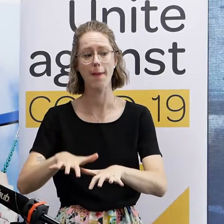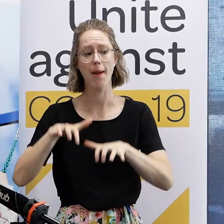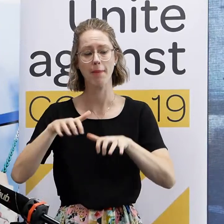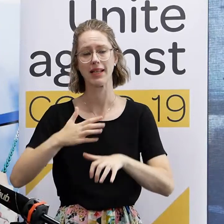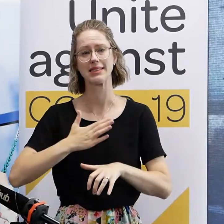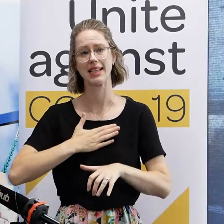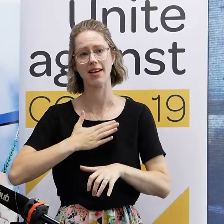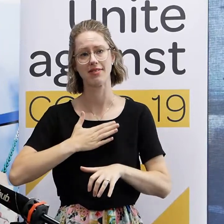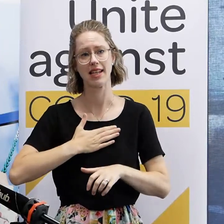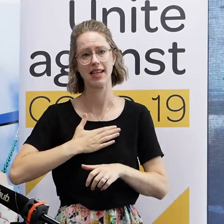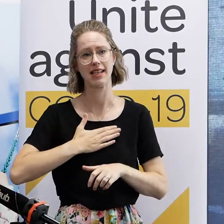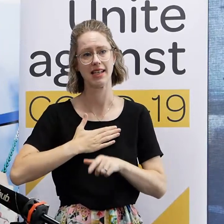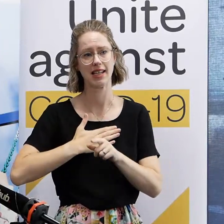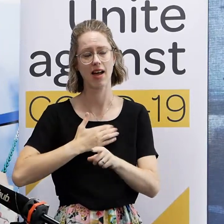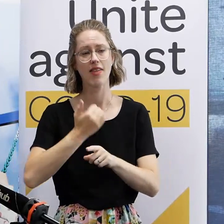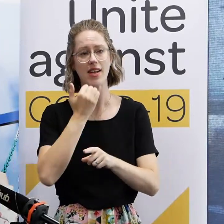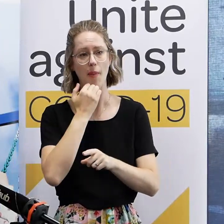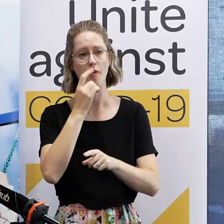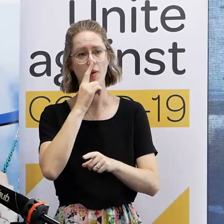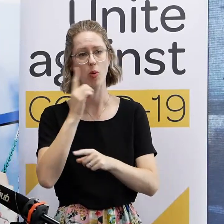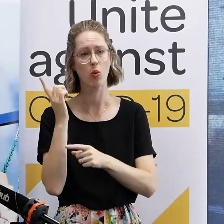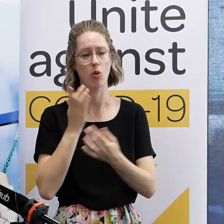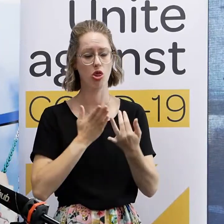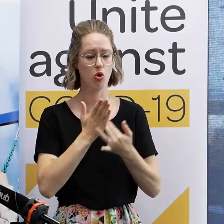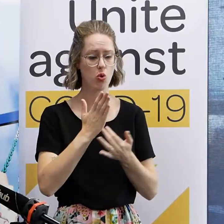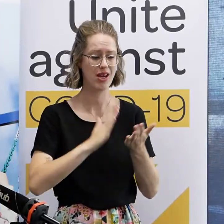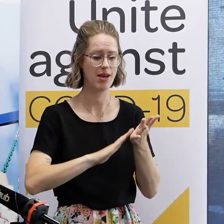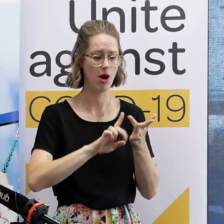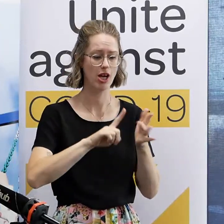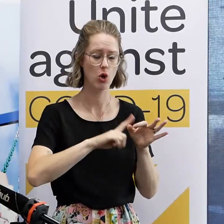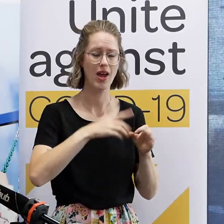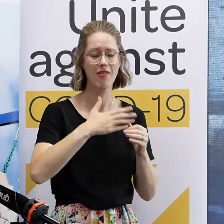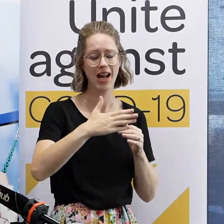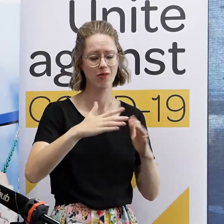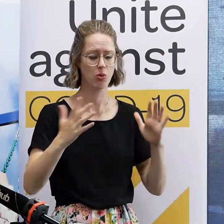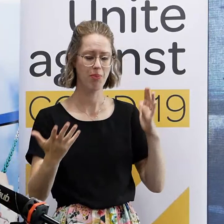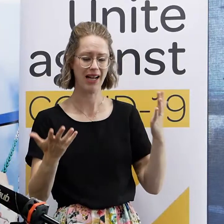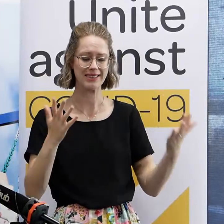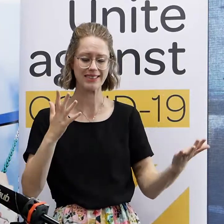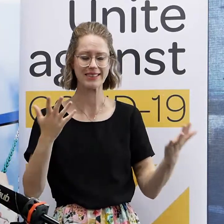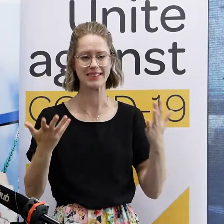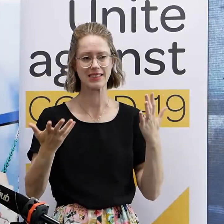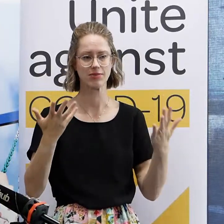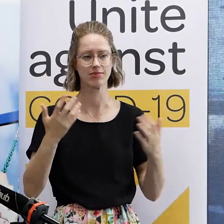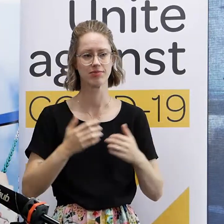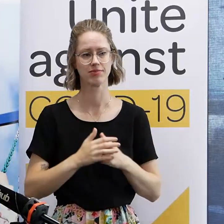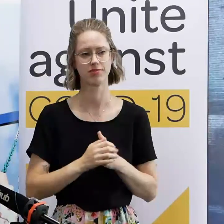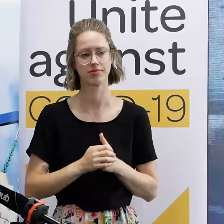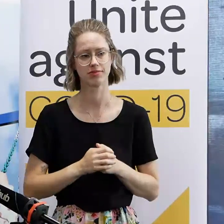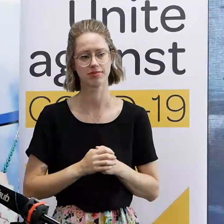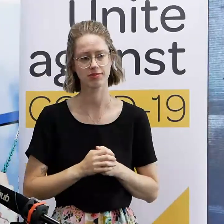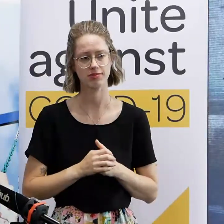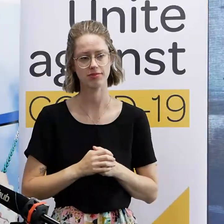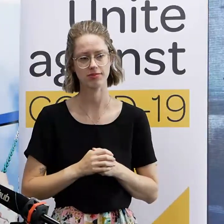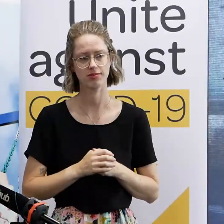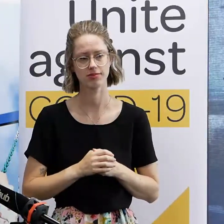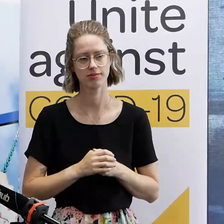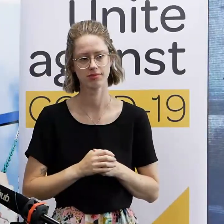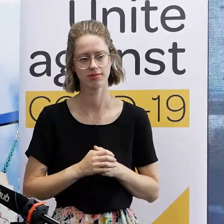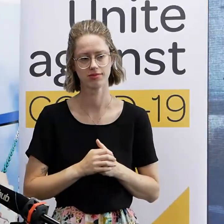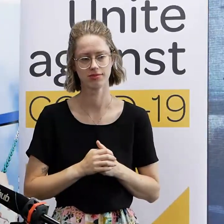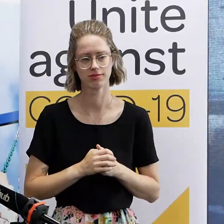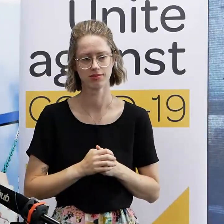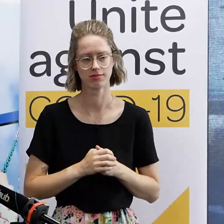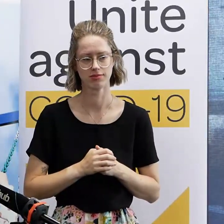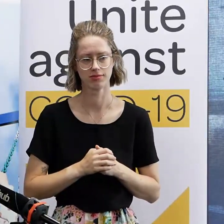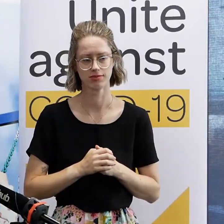and the number of people that come through my queue every day, we have to balance that public safety. And so, yes, But I was going to